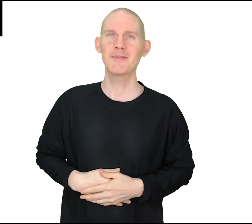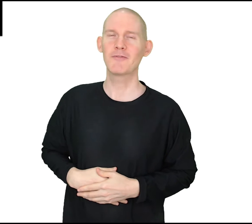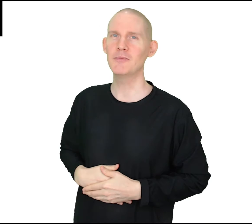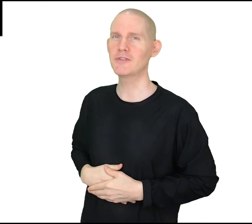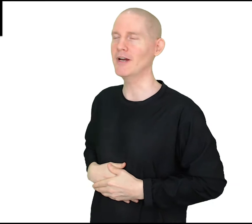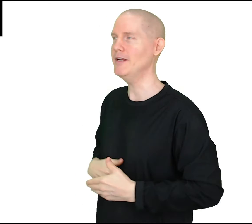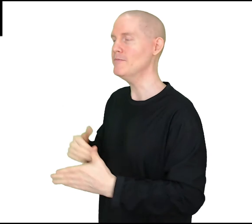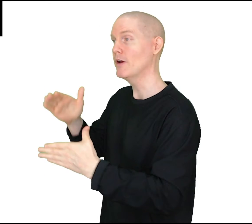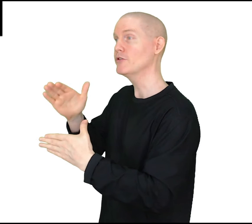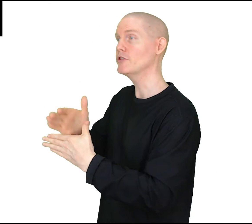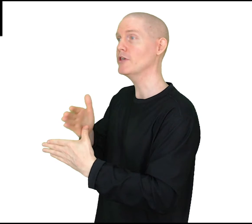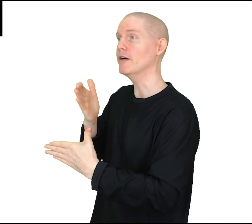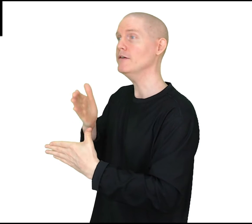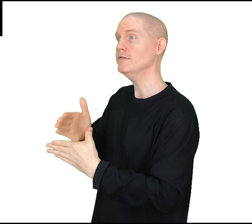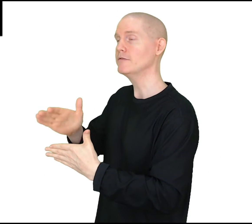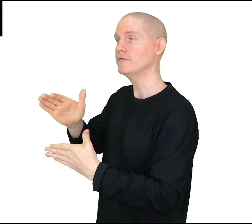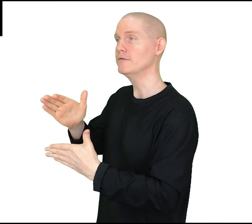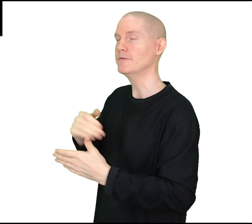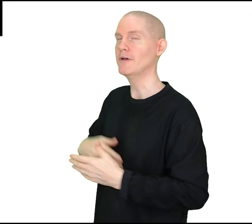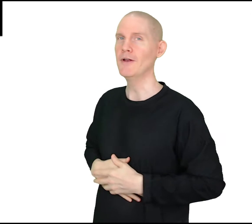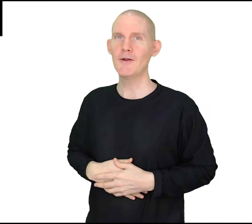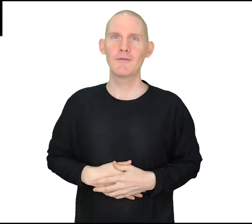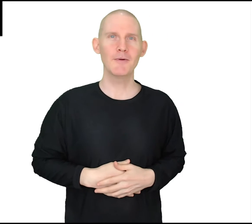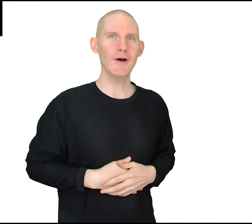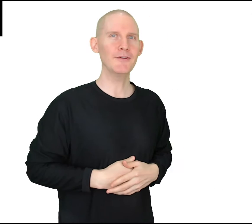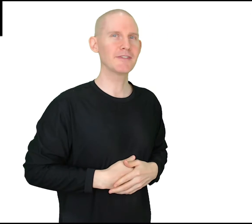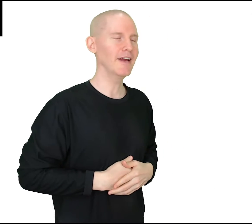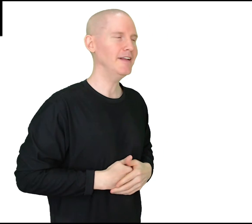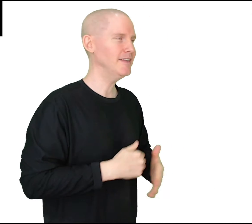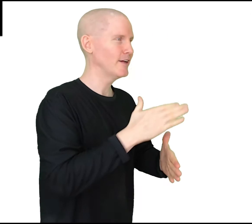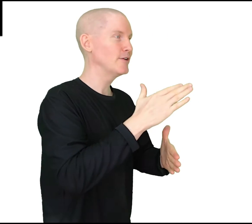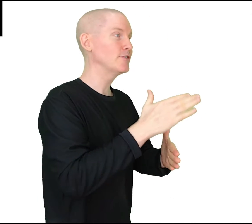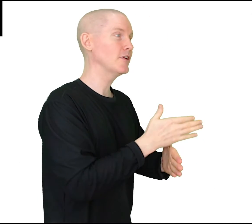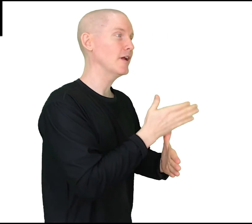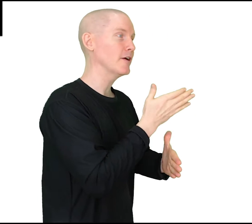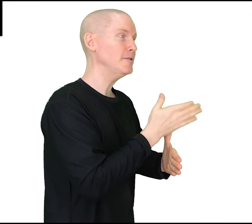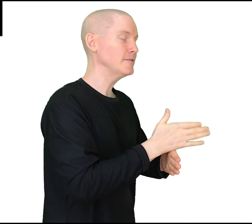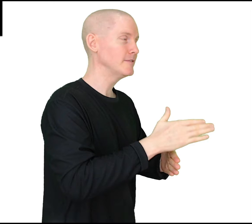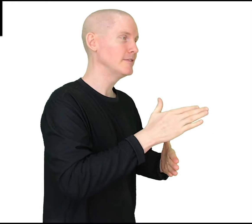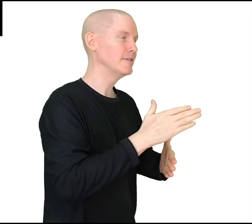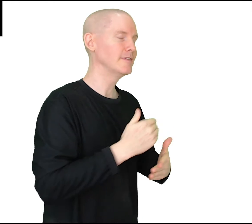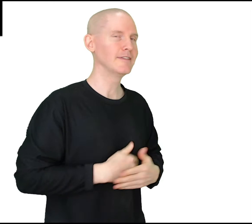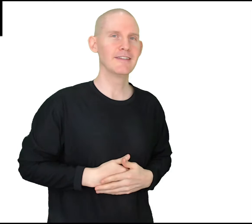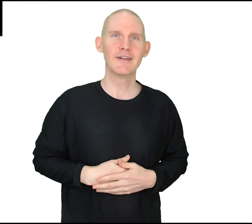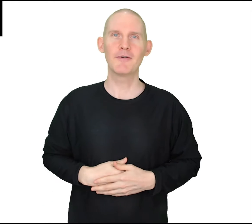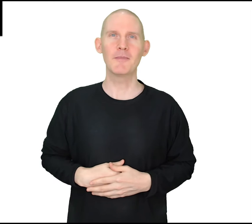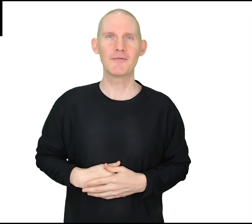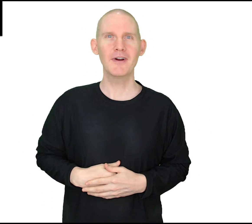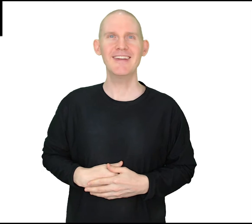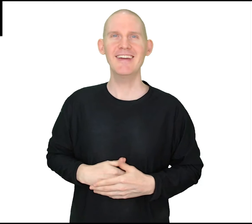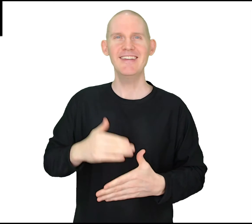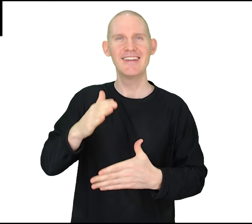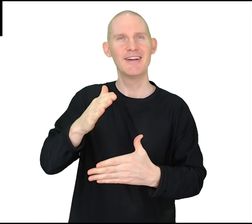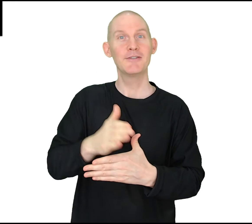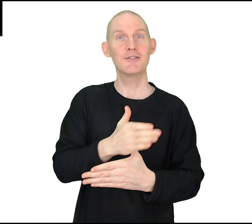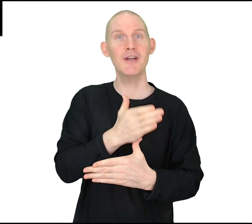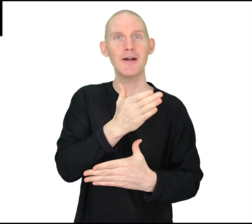the side, share. From the other side, share. From the front again, share.